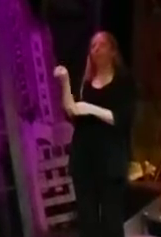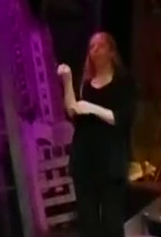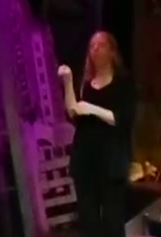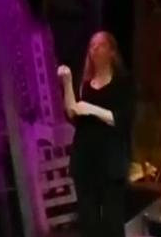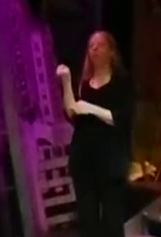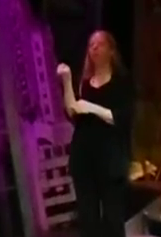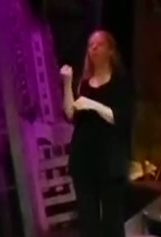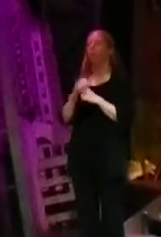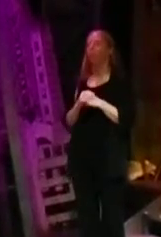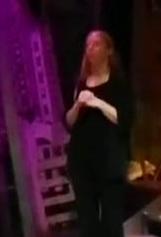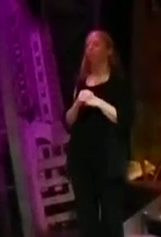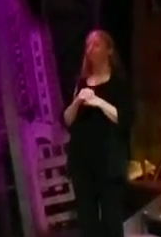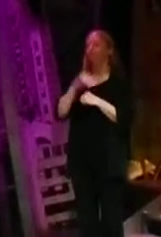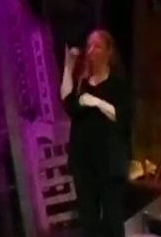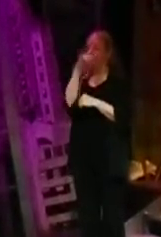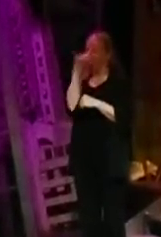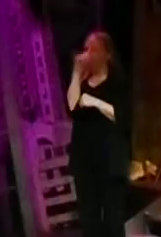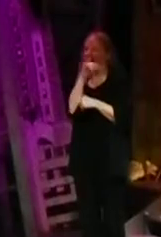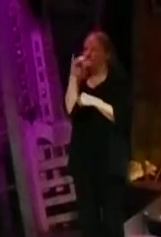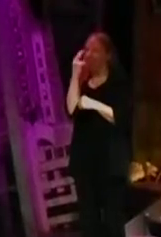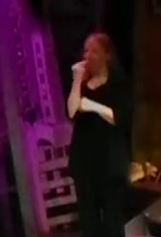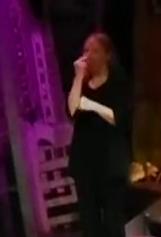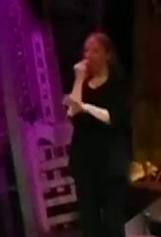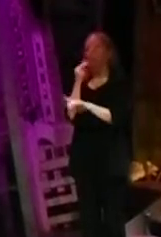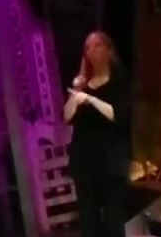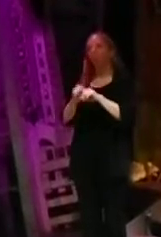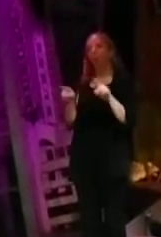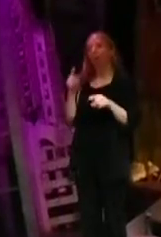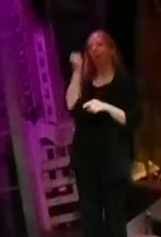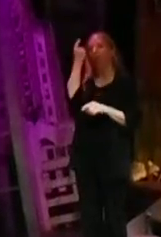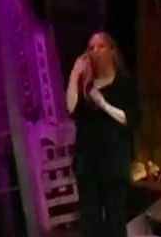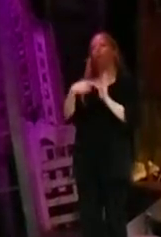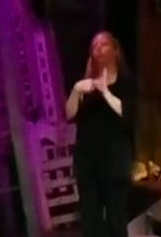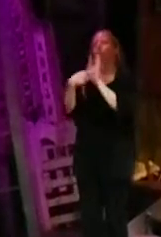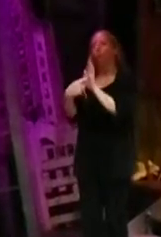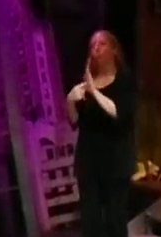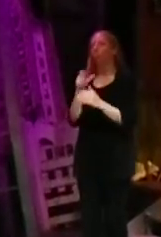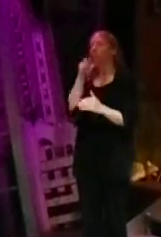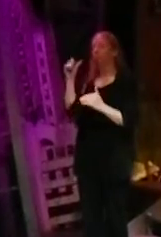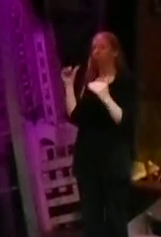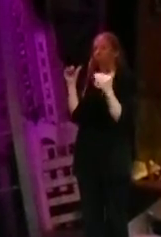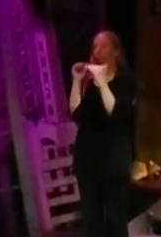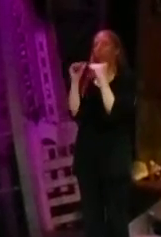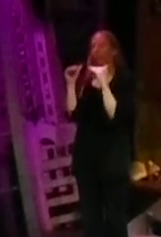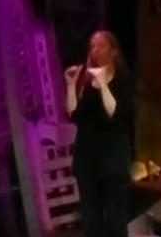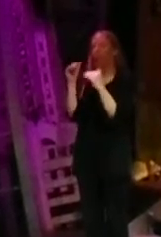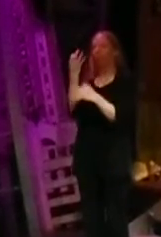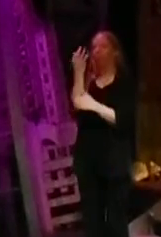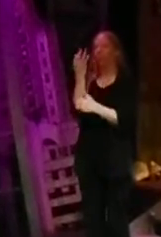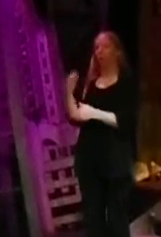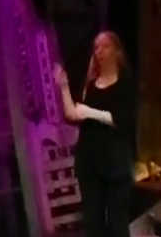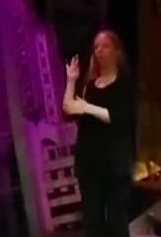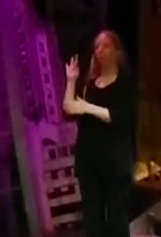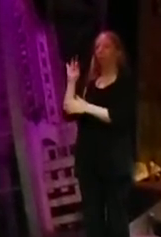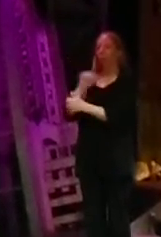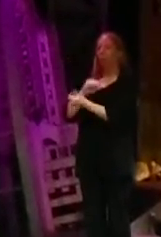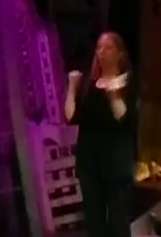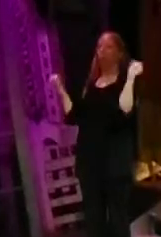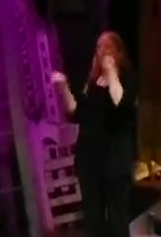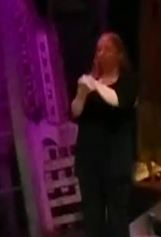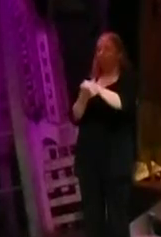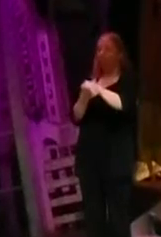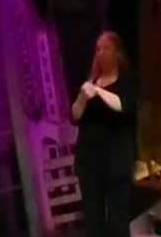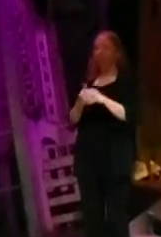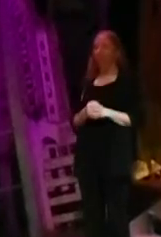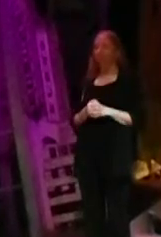it's a ridiculous comedy, it draws lines between inequality and the French Revolution and what it was like